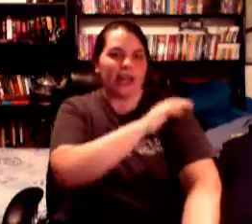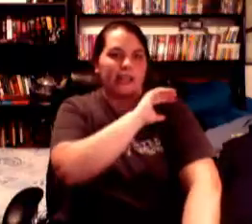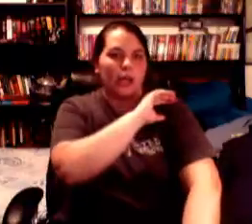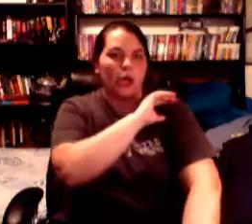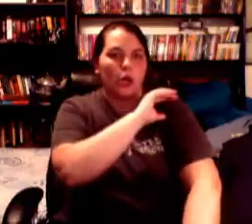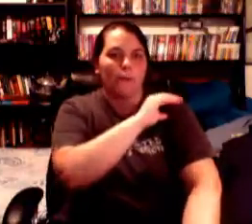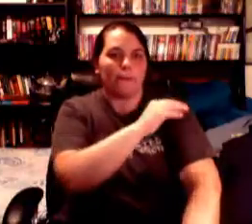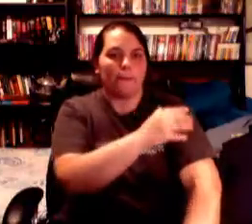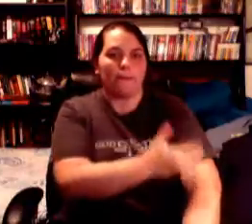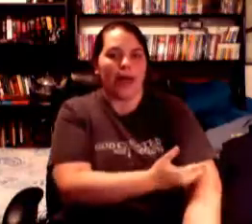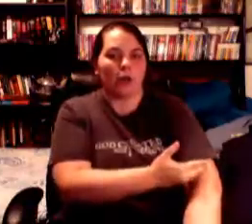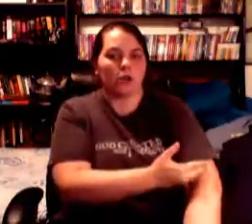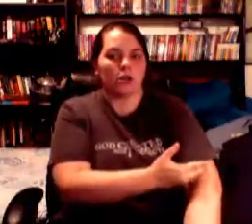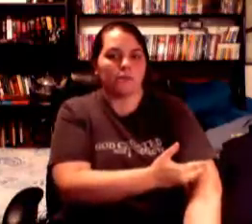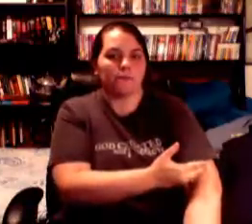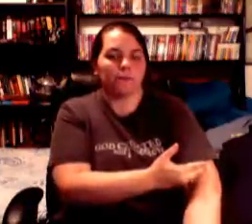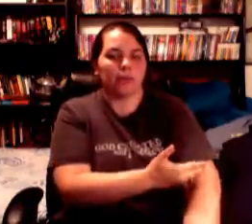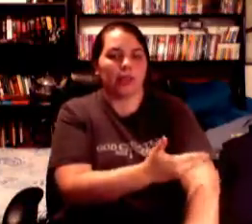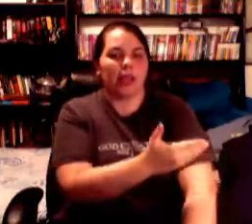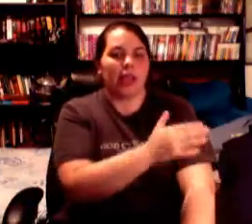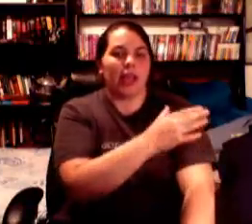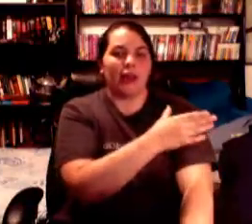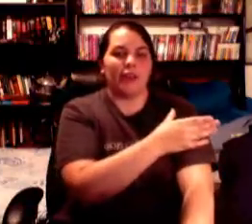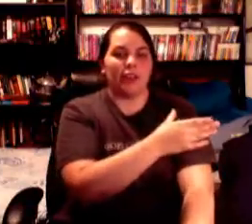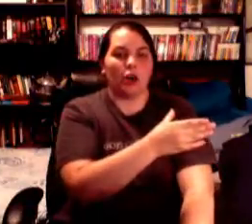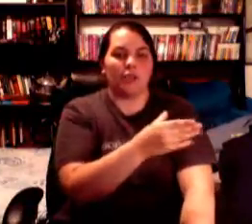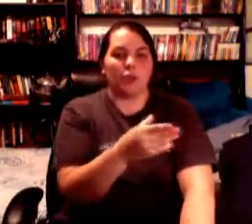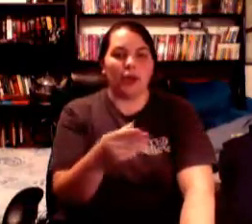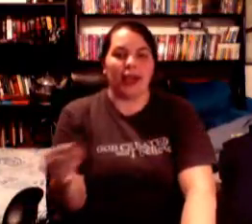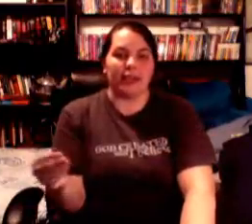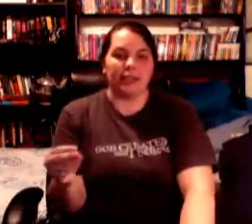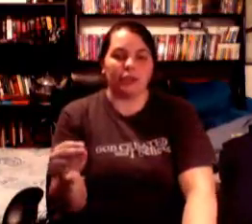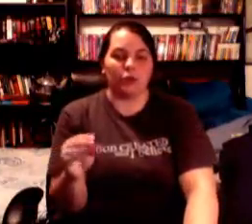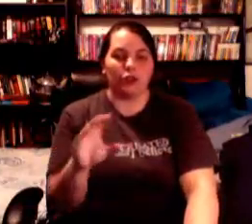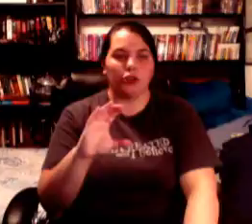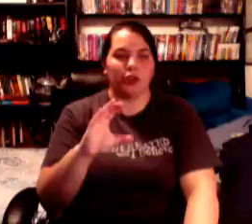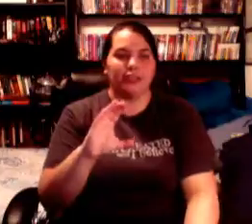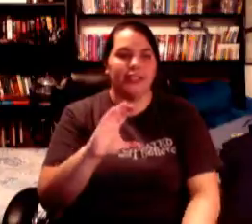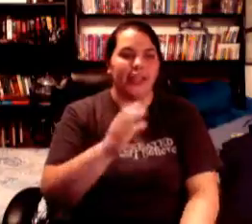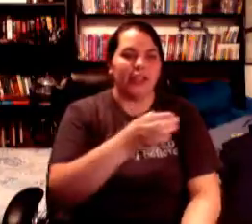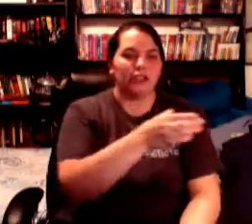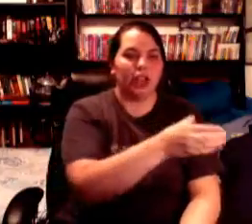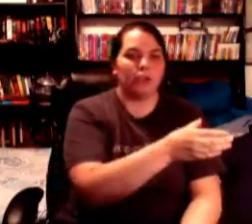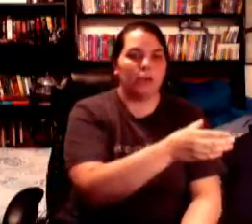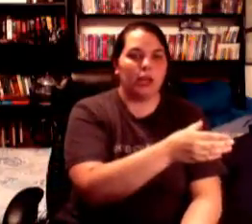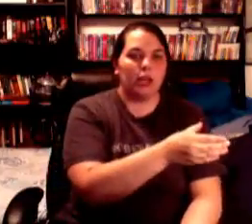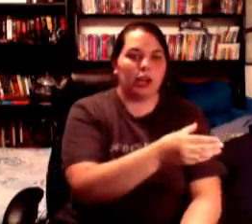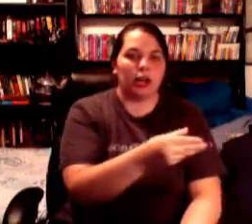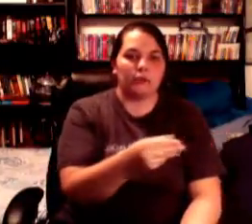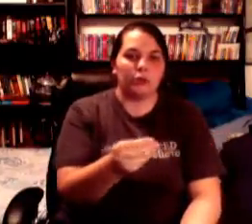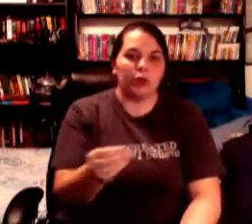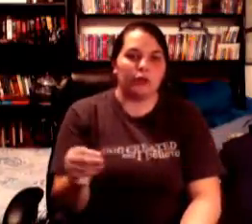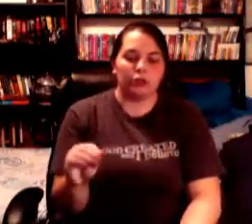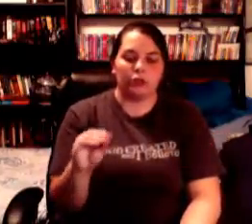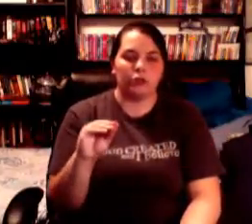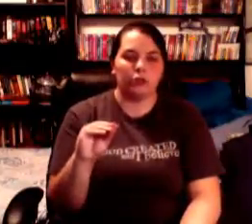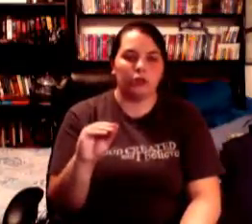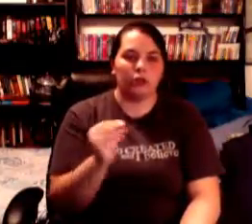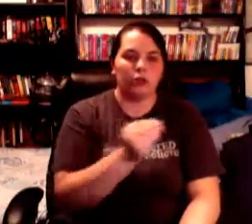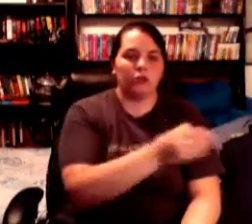that. Power, and then go into and, where your C hand shape comes together.